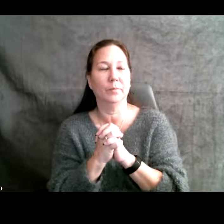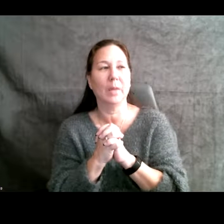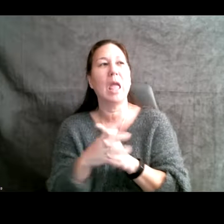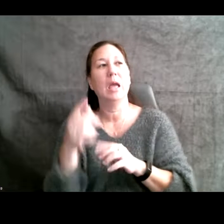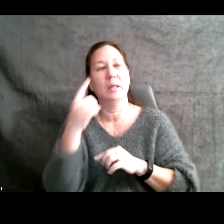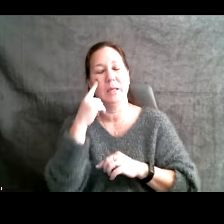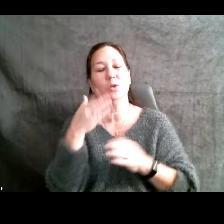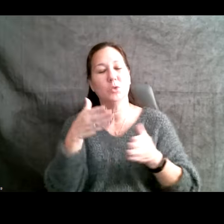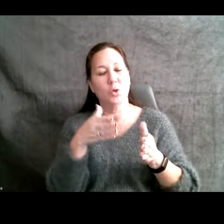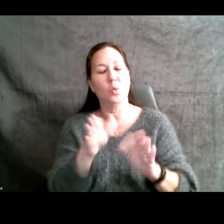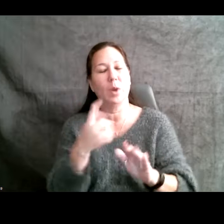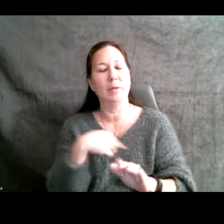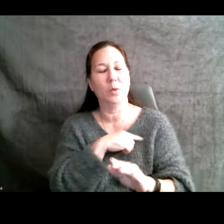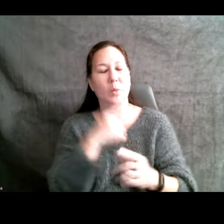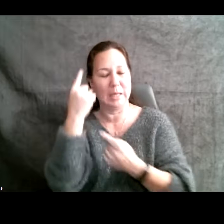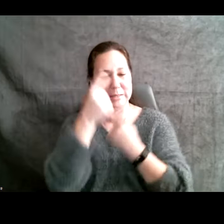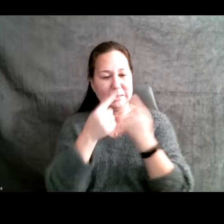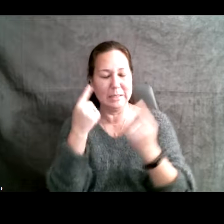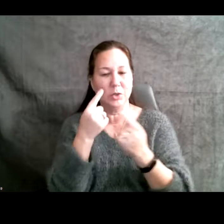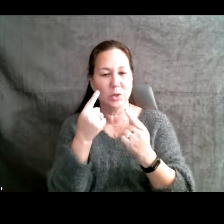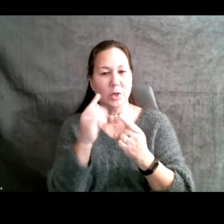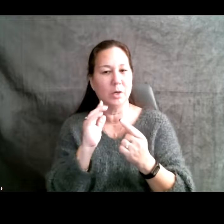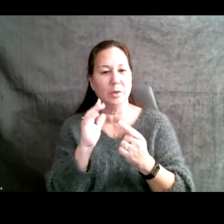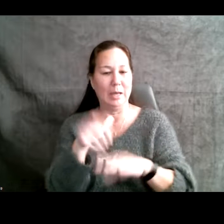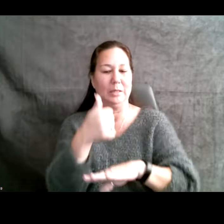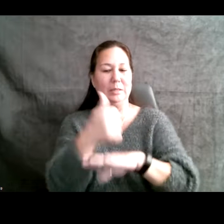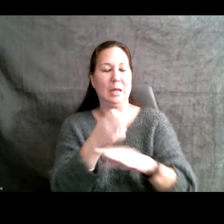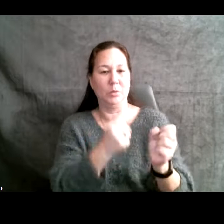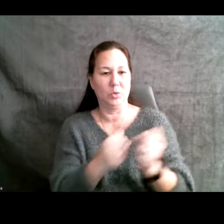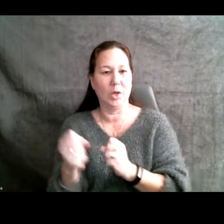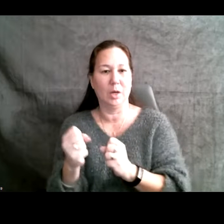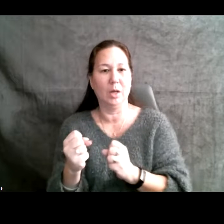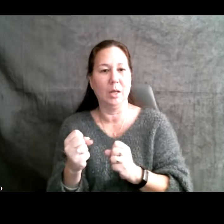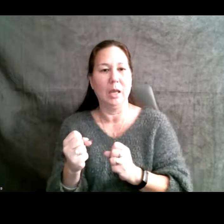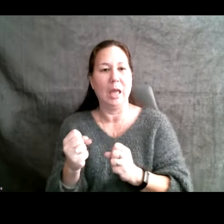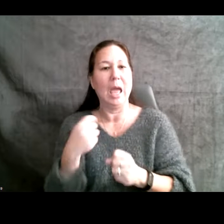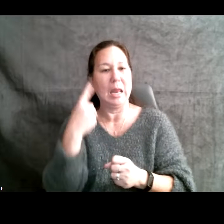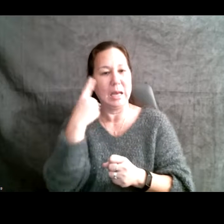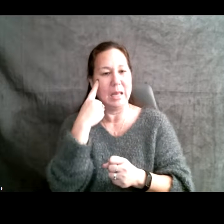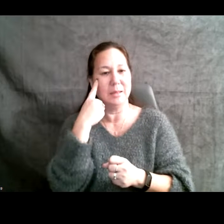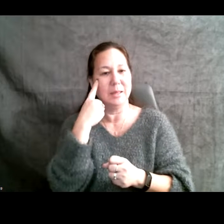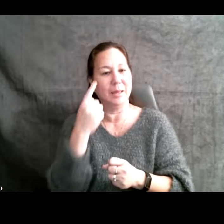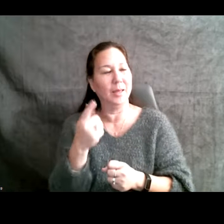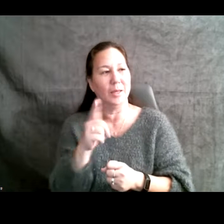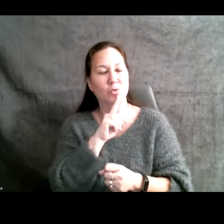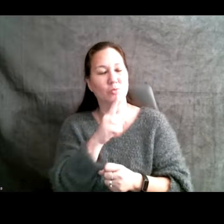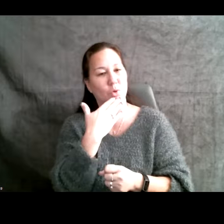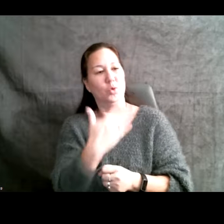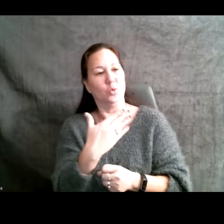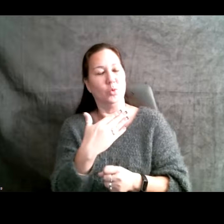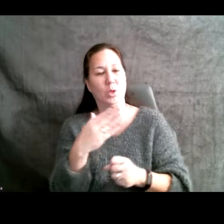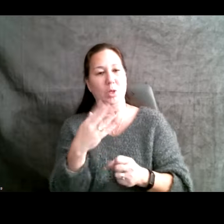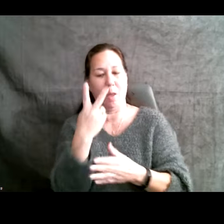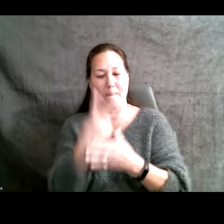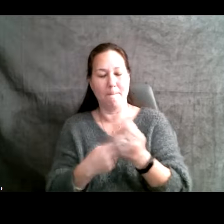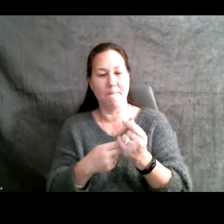think it's very opportune that both of these things are open at the same time. You know, that the strategy public comment is